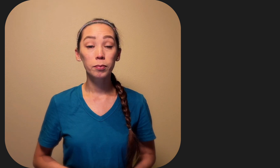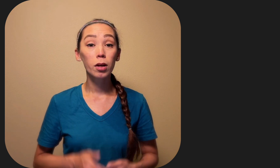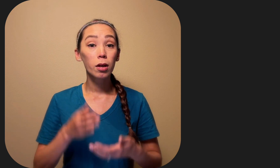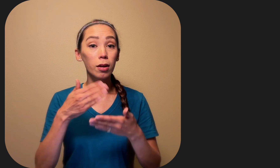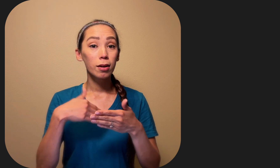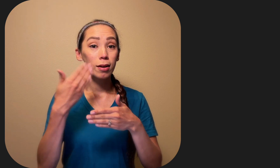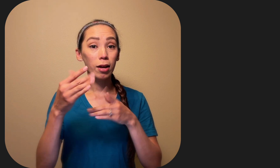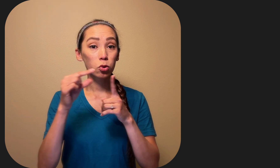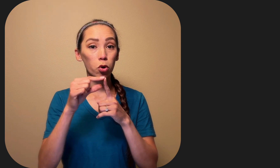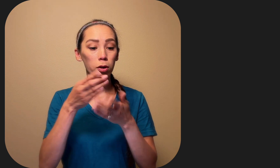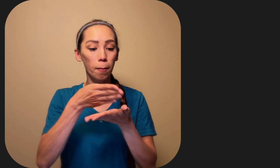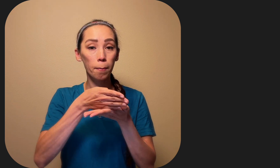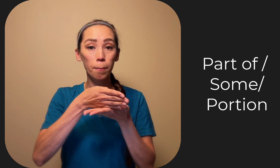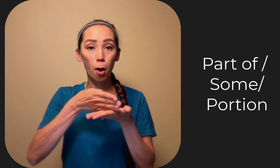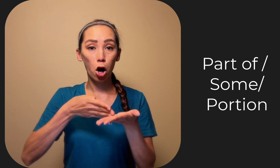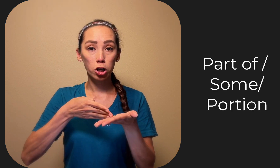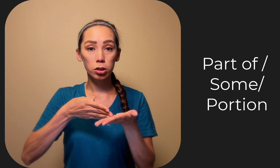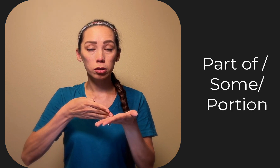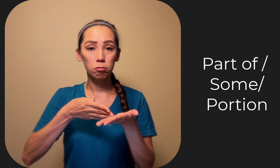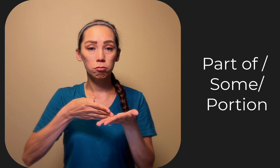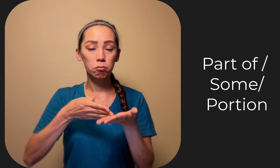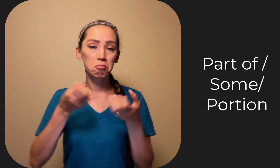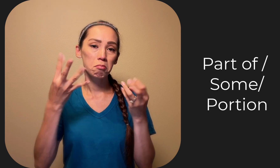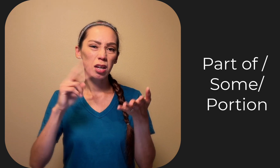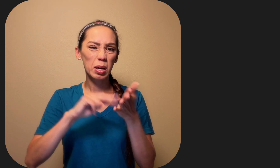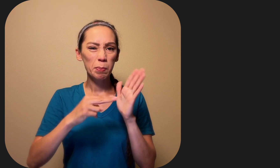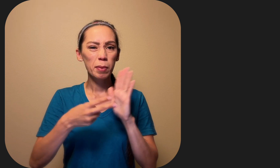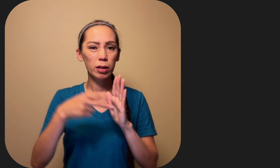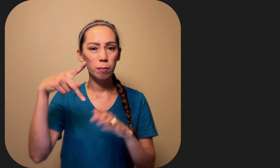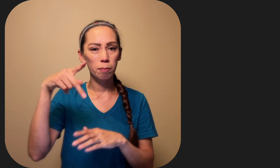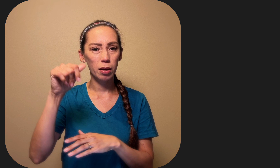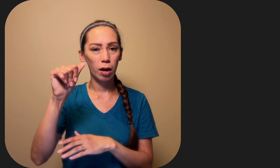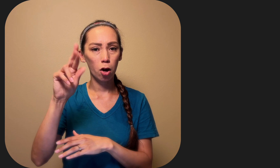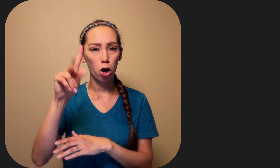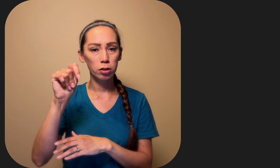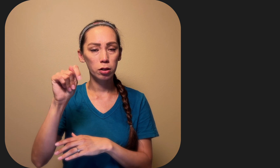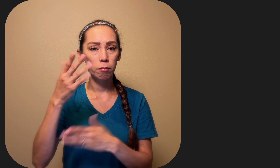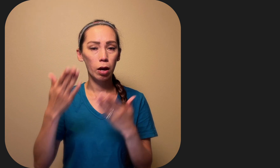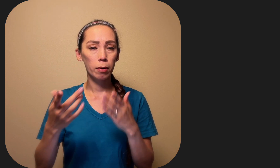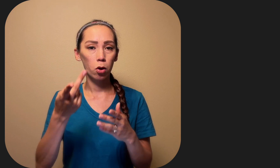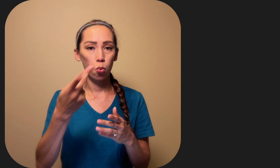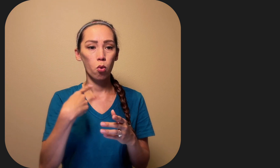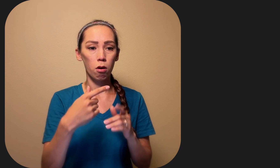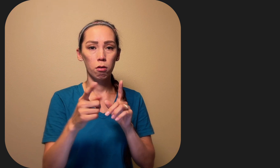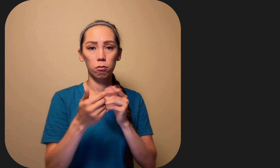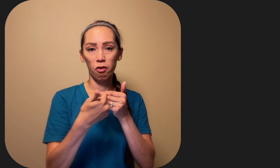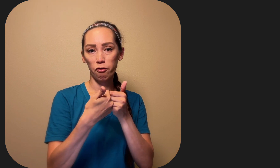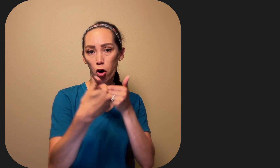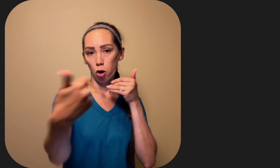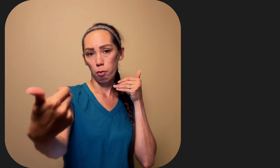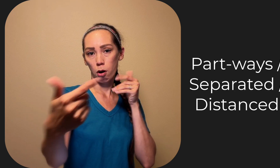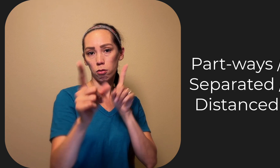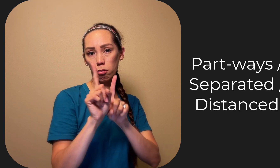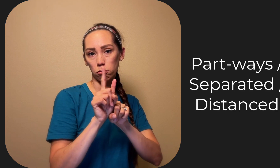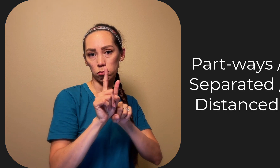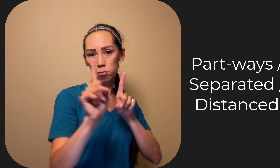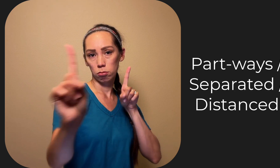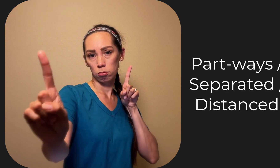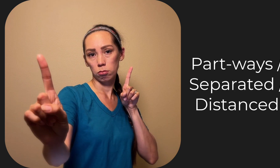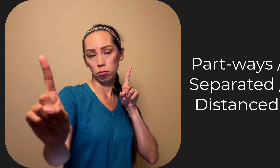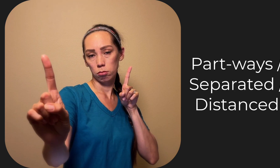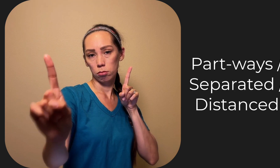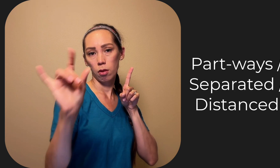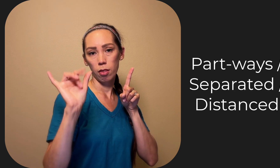Next word is part. So part, there's many meanings on this. So it could be we're far